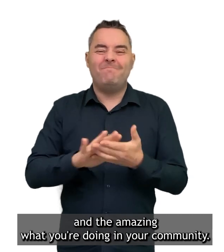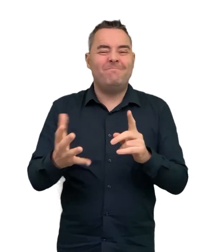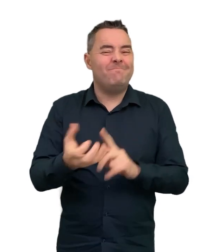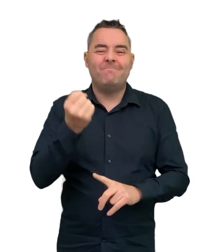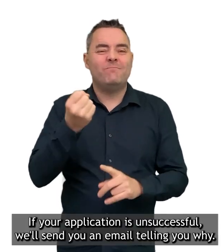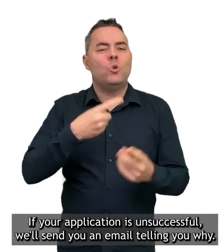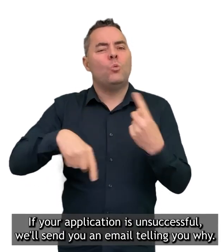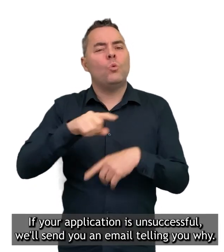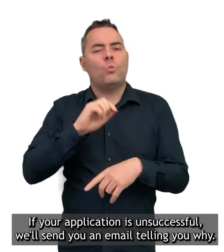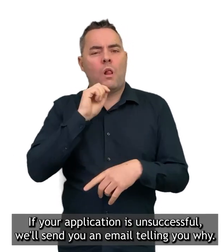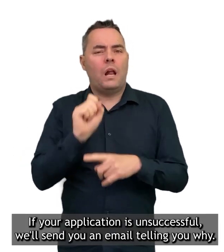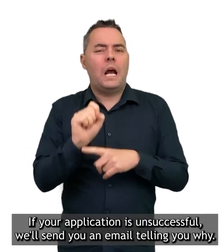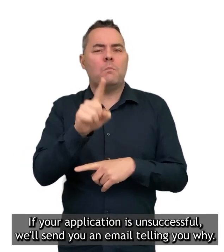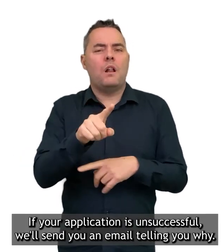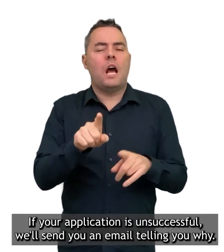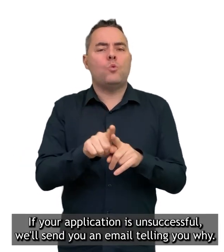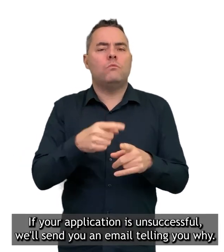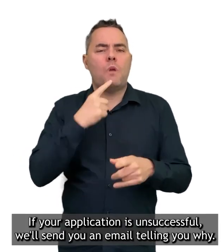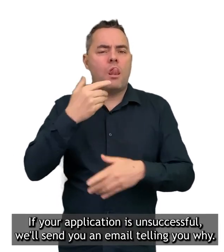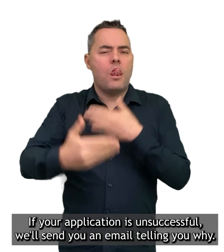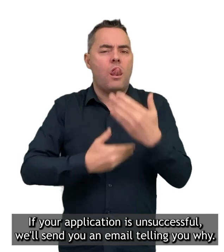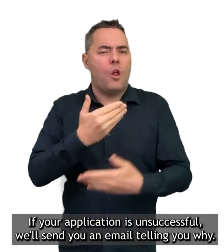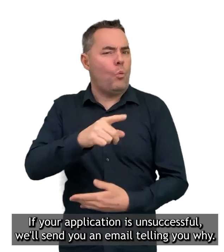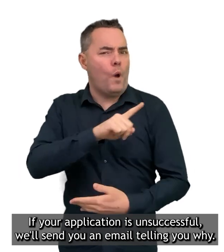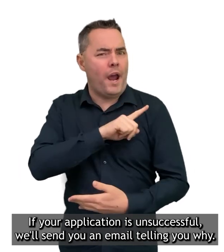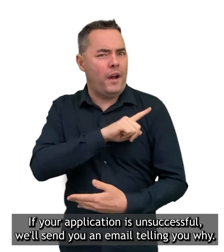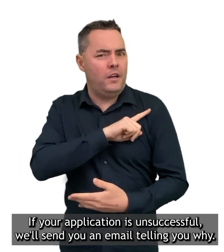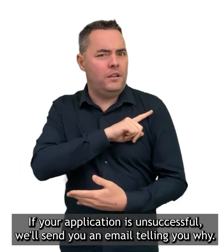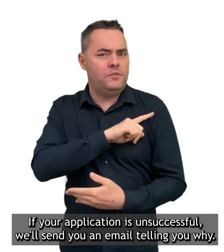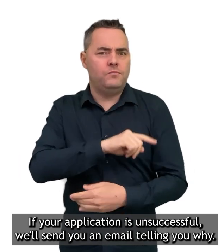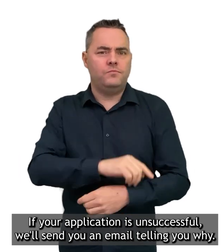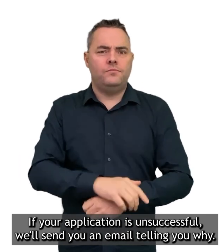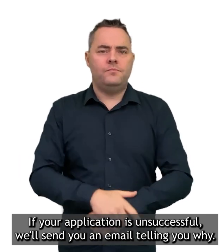community. If your application is unsuccessful, we'll send you an email telling you why.